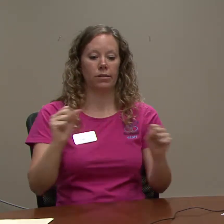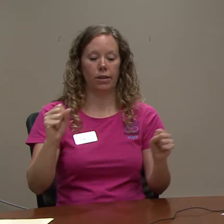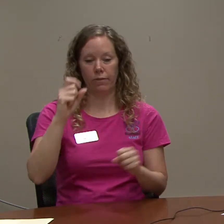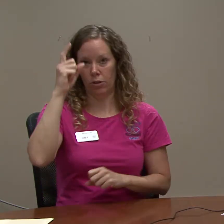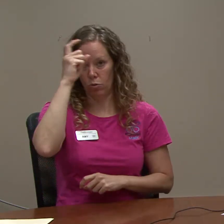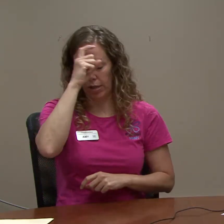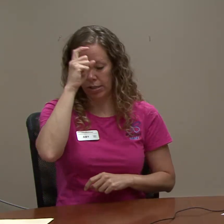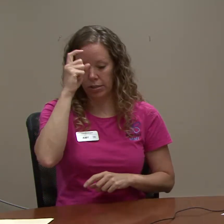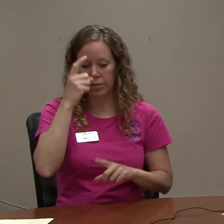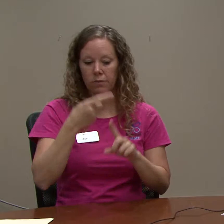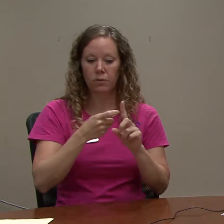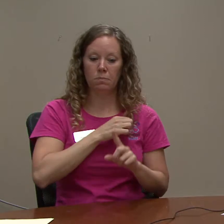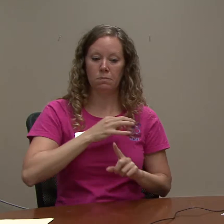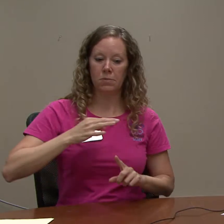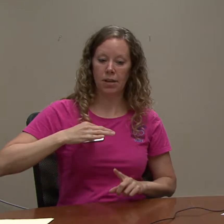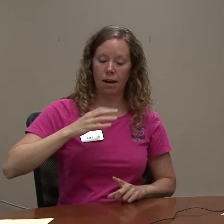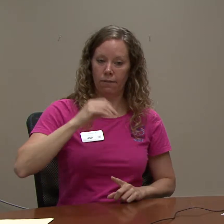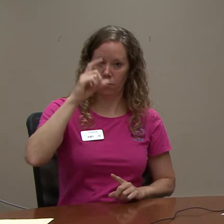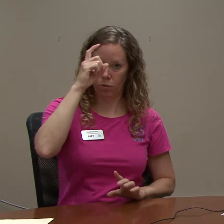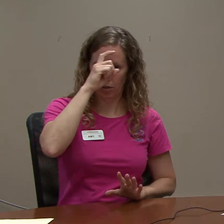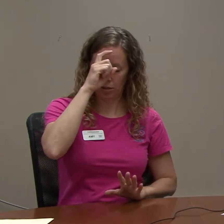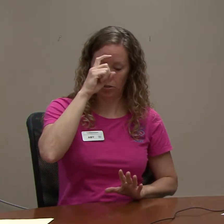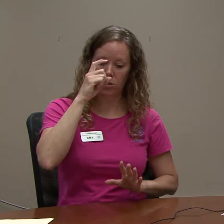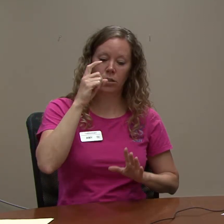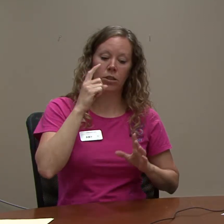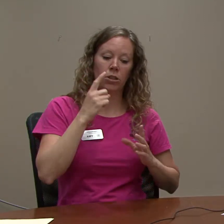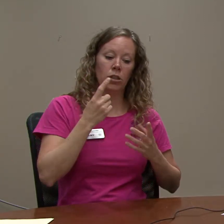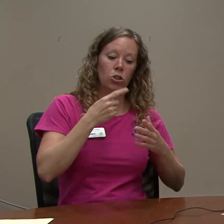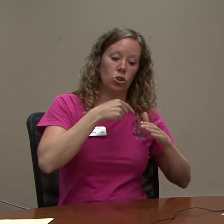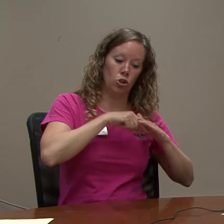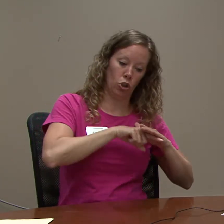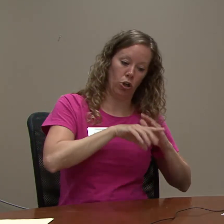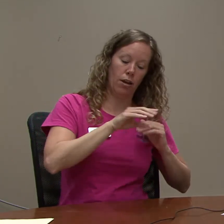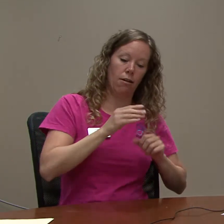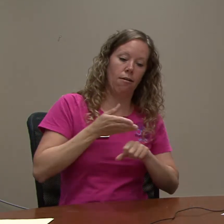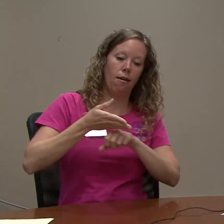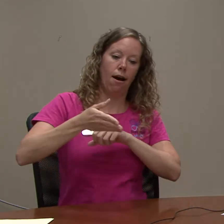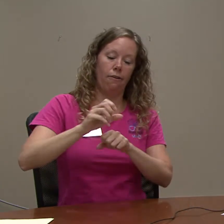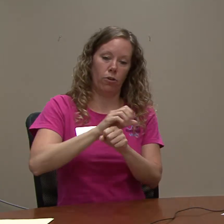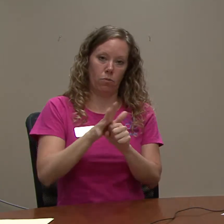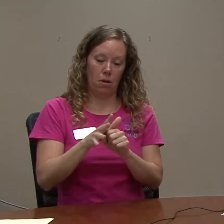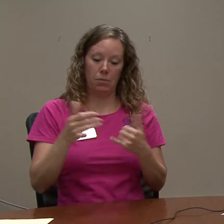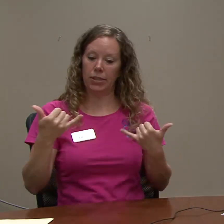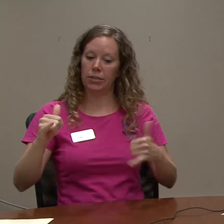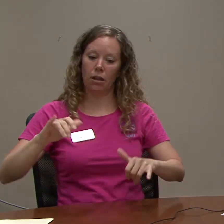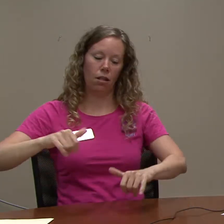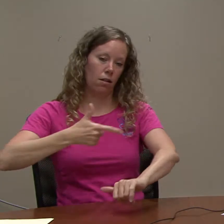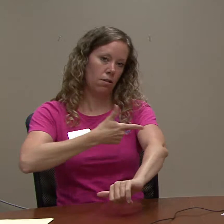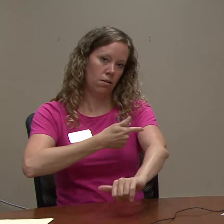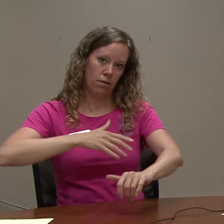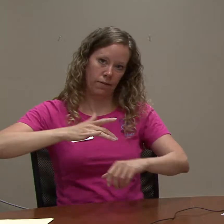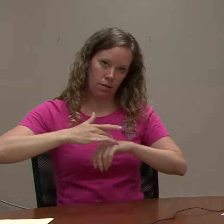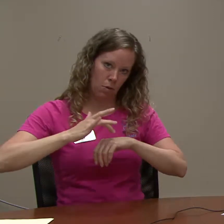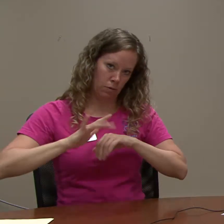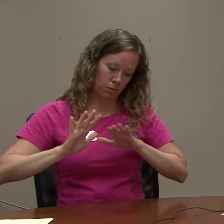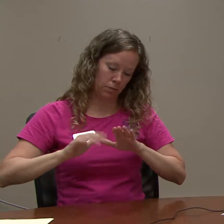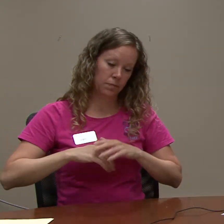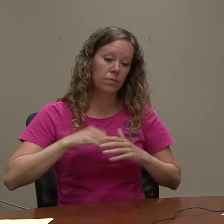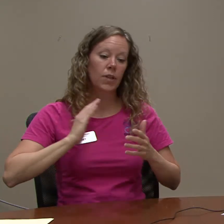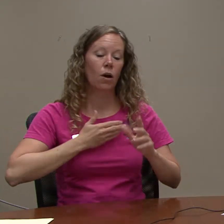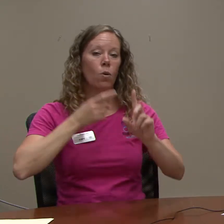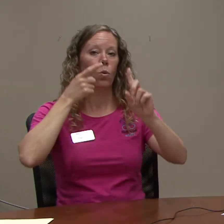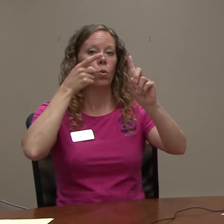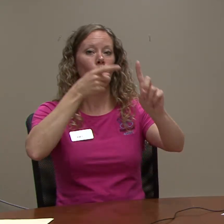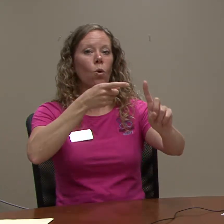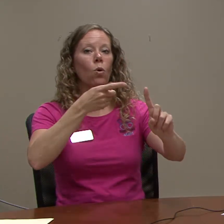visitors during and after a pandemic, when no vaccine for the virus is available. Our objectives are to